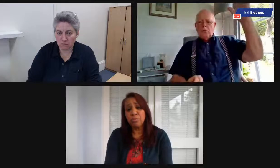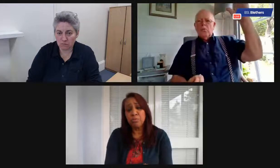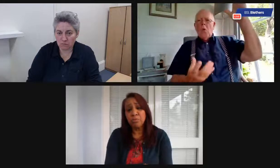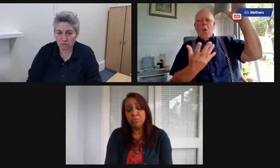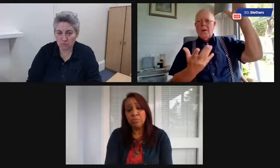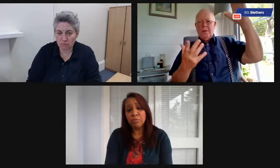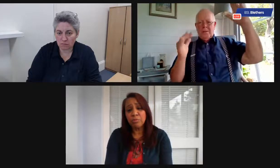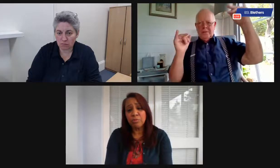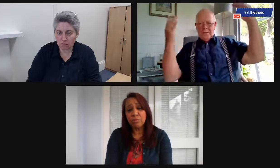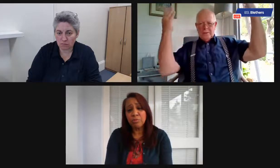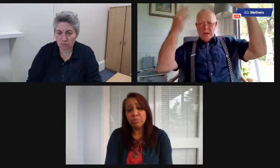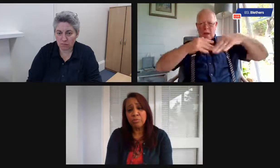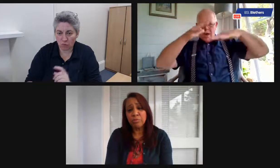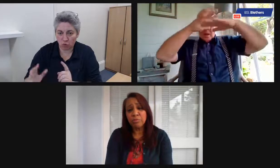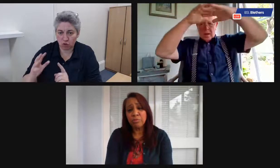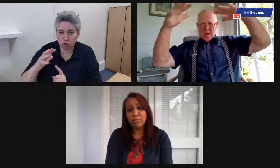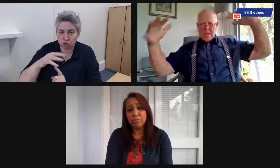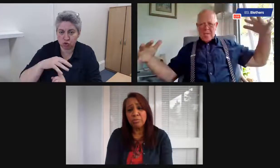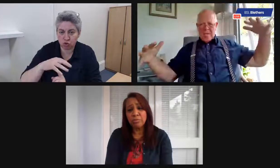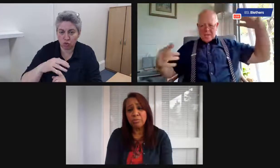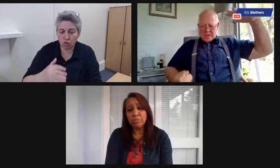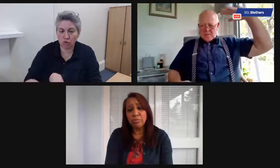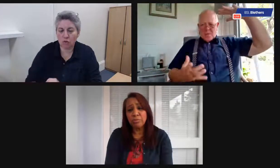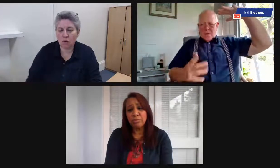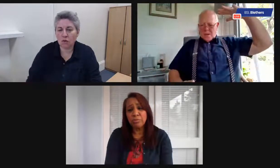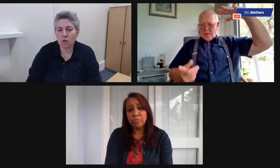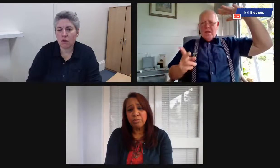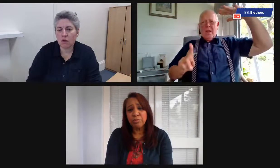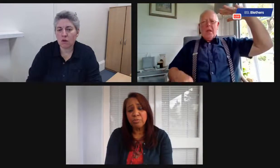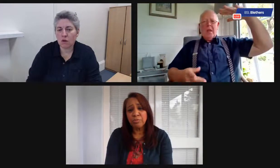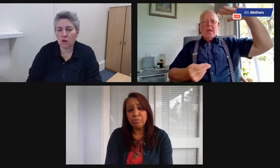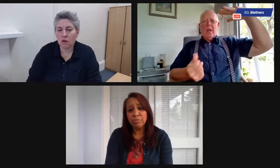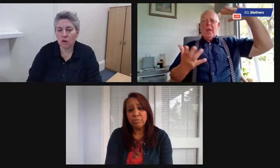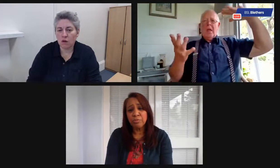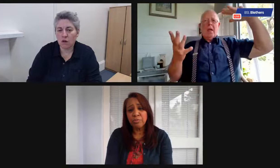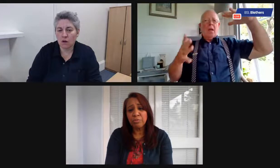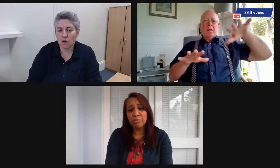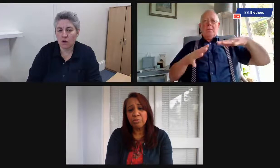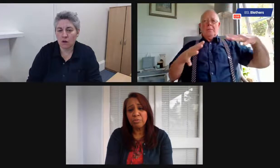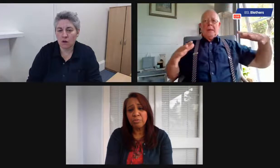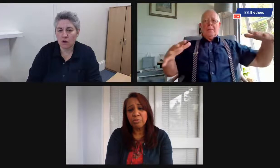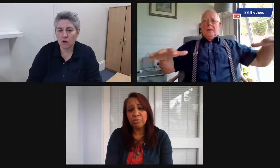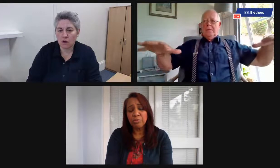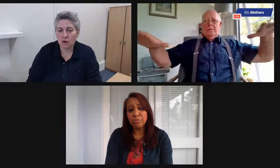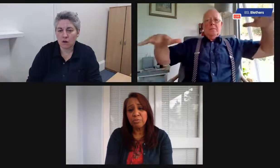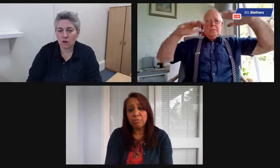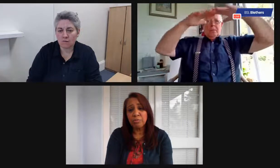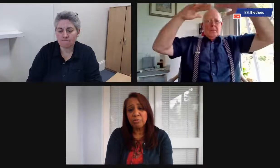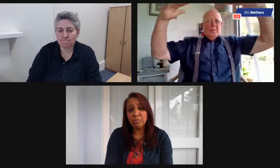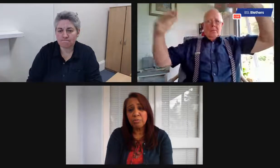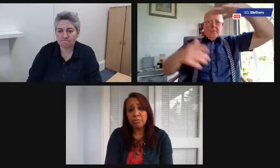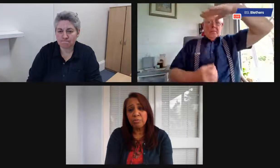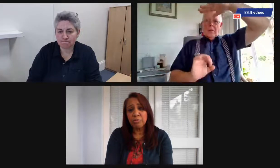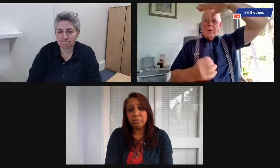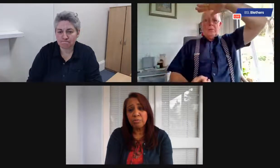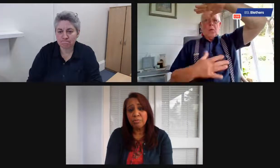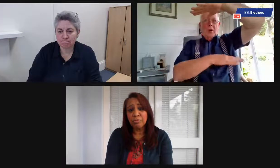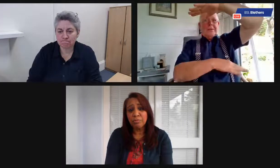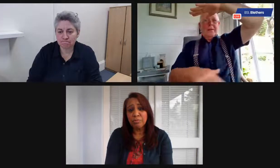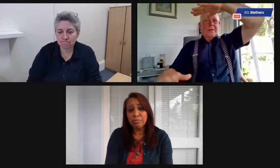actually kill native species. They're quite opportunistic. They'll just grow anywhere. They spread very easily.